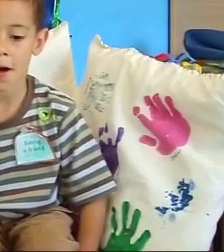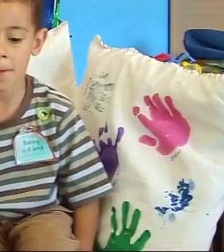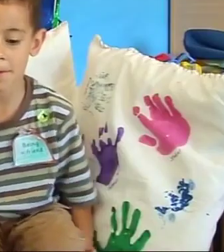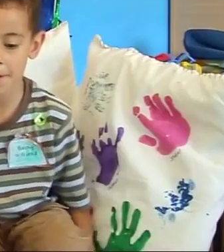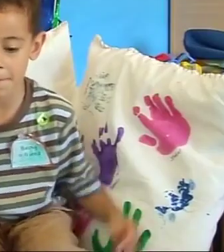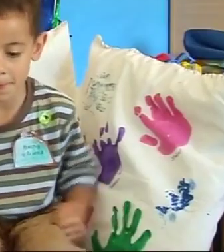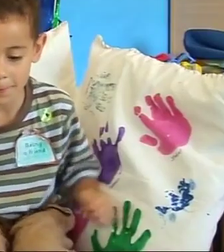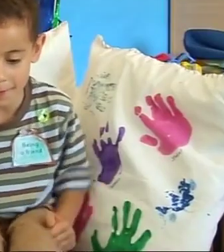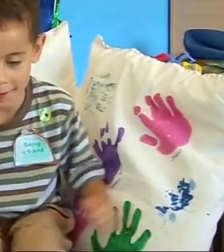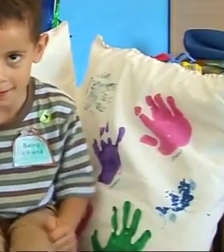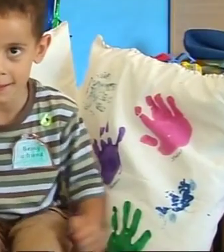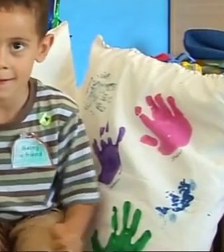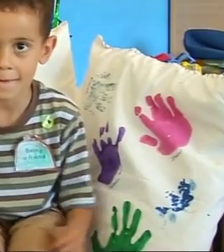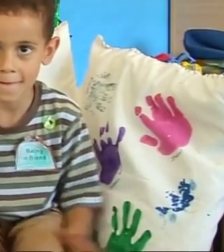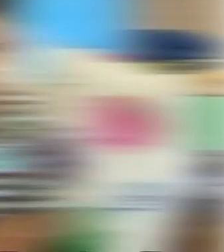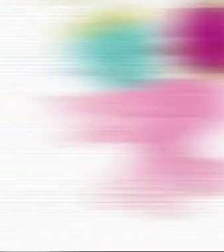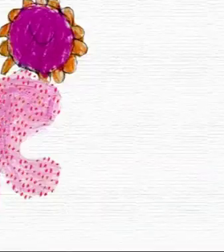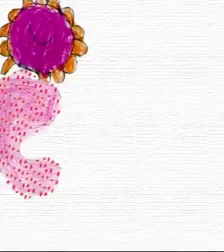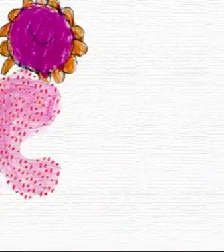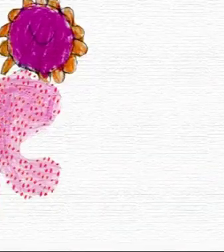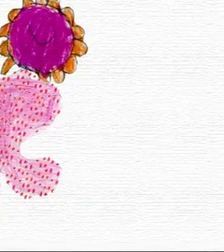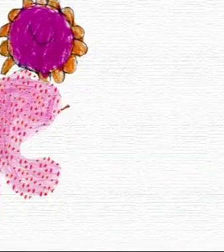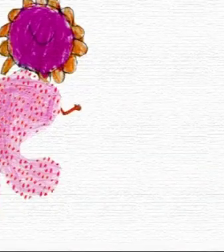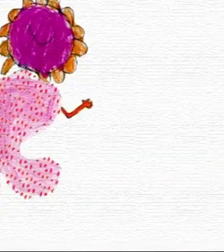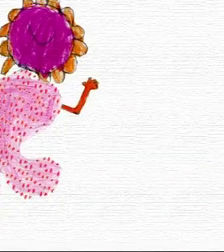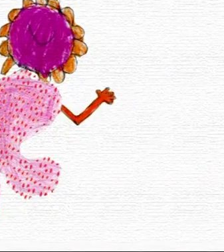His arms are very wiggly.